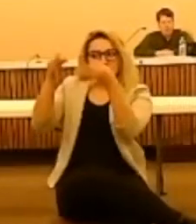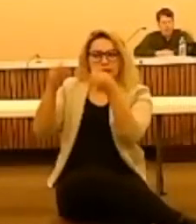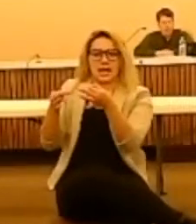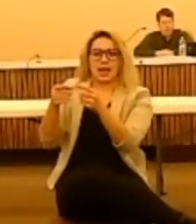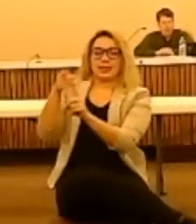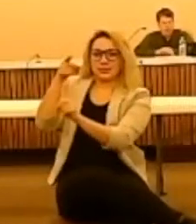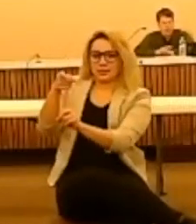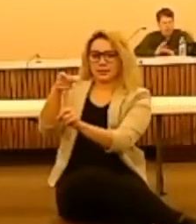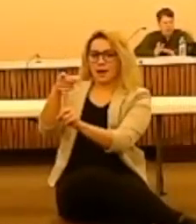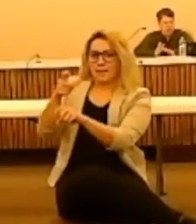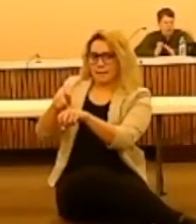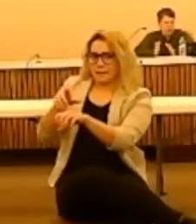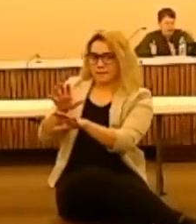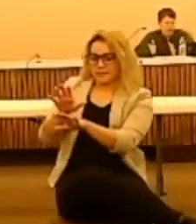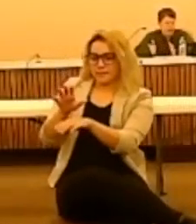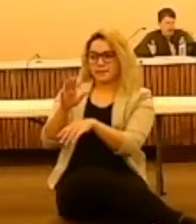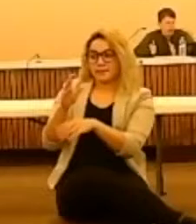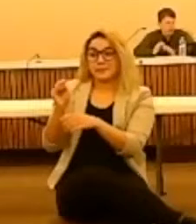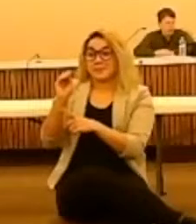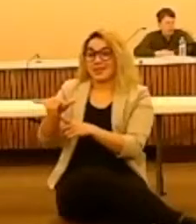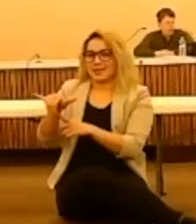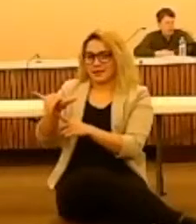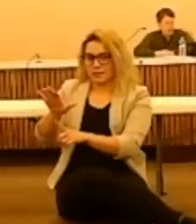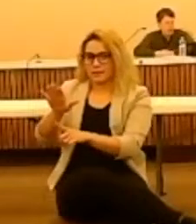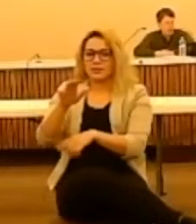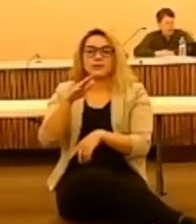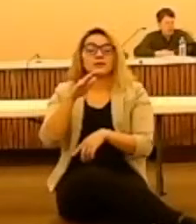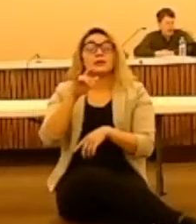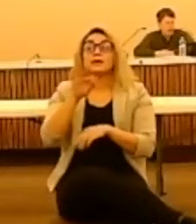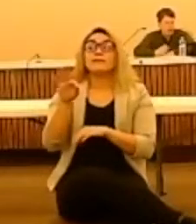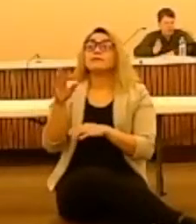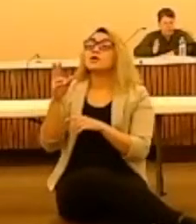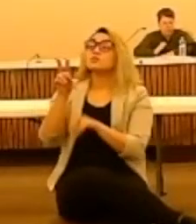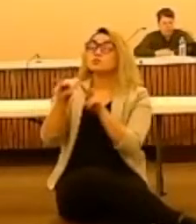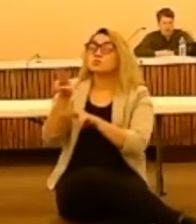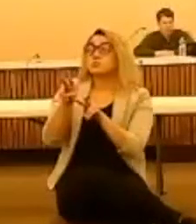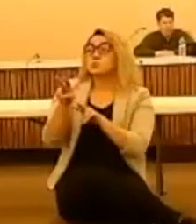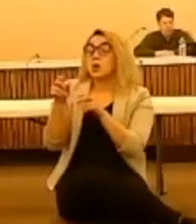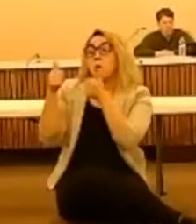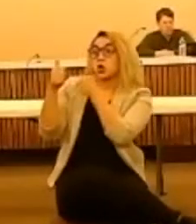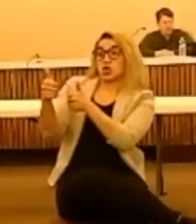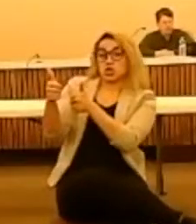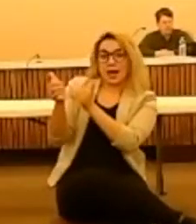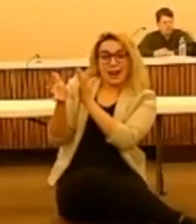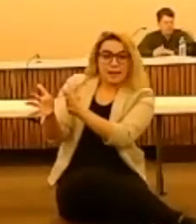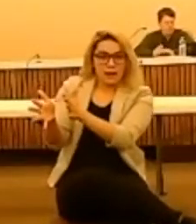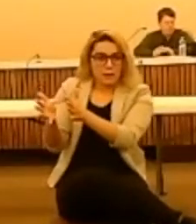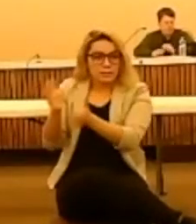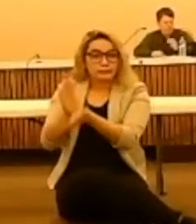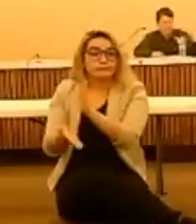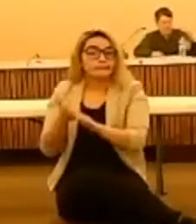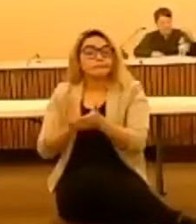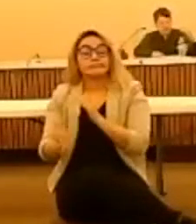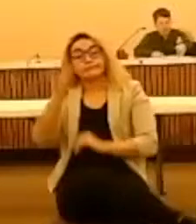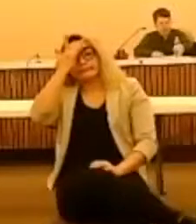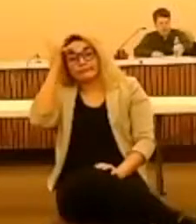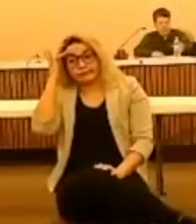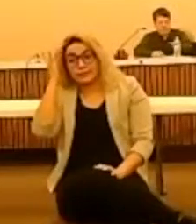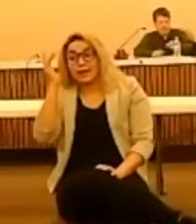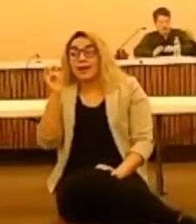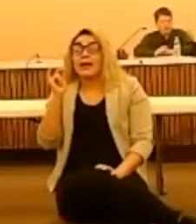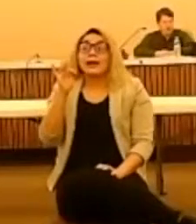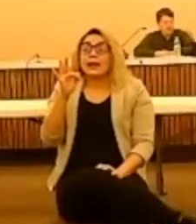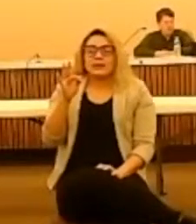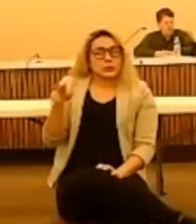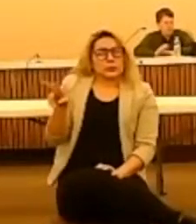Okay. if there's no issue, it's done. If it's dead, then we'll talk with you. And, you know, again, if